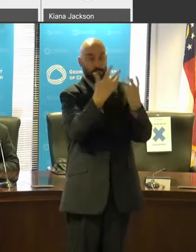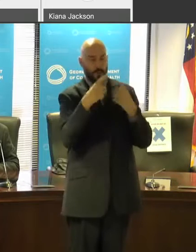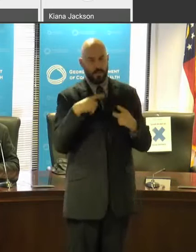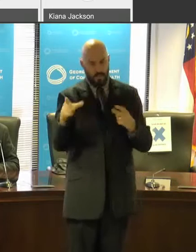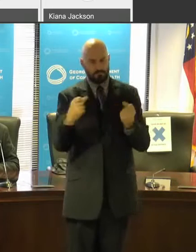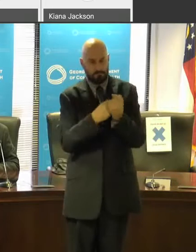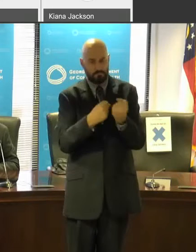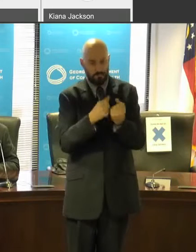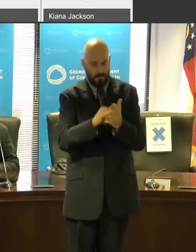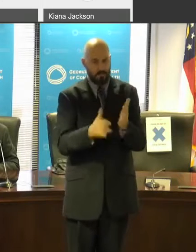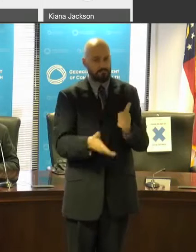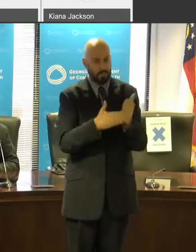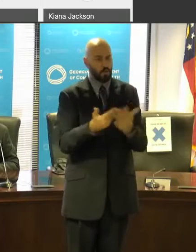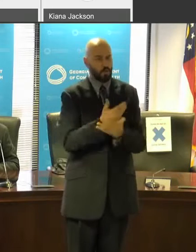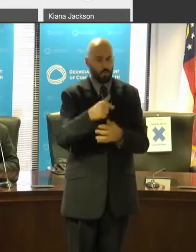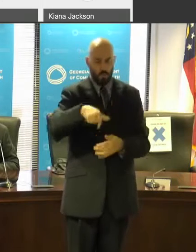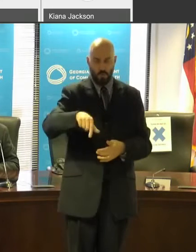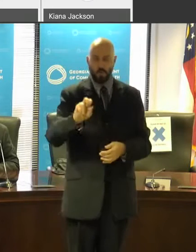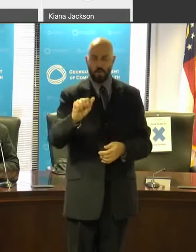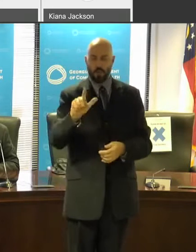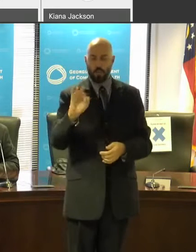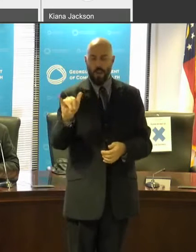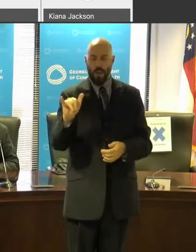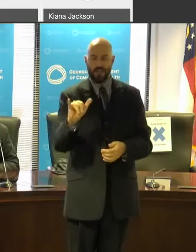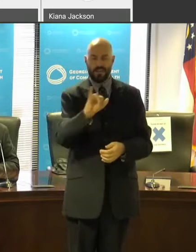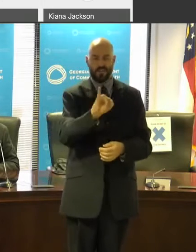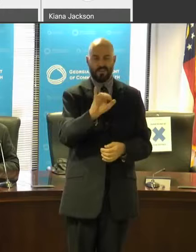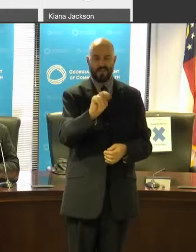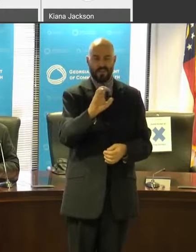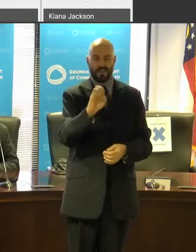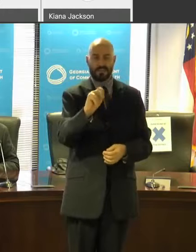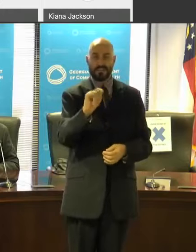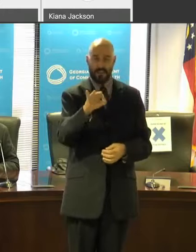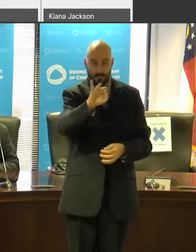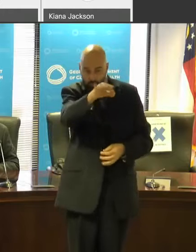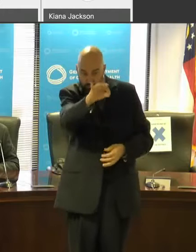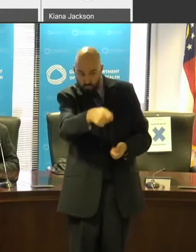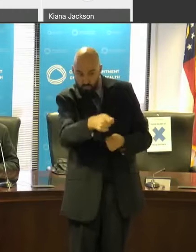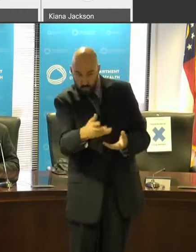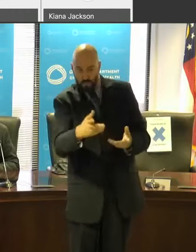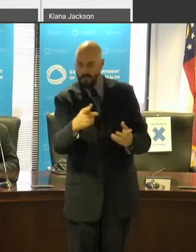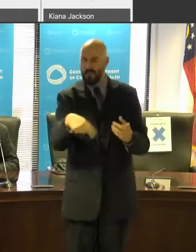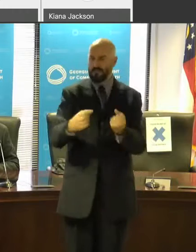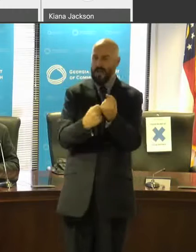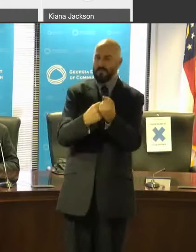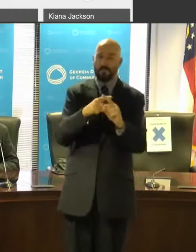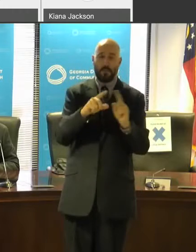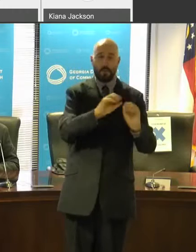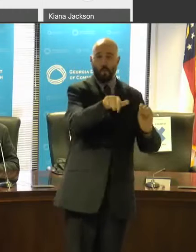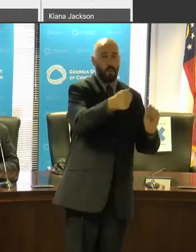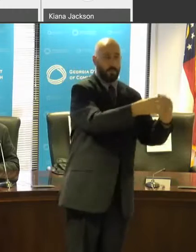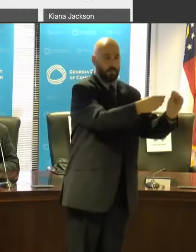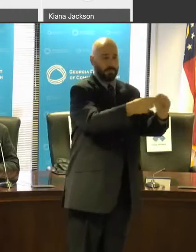nursing homes. DCH did not have any response. We received a public comment regarding equating the Joint